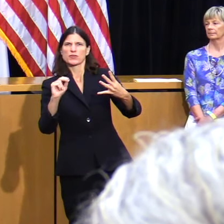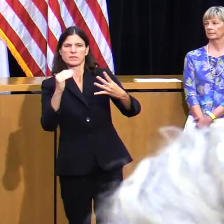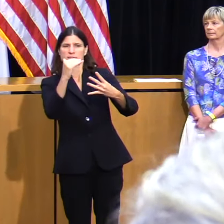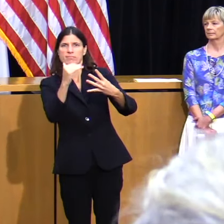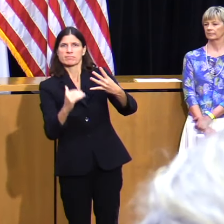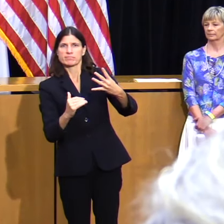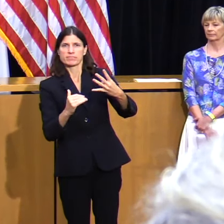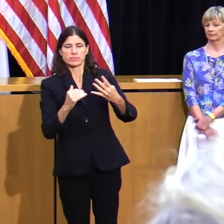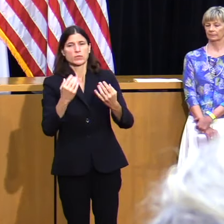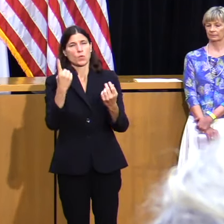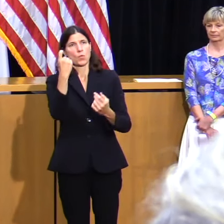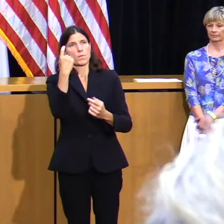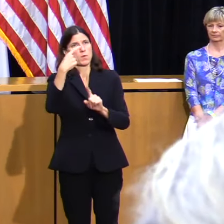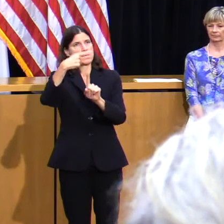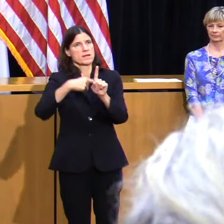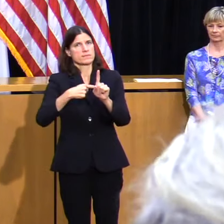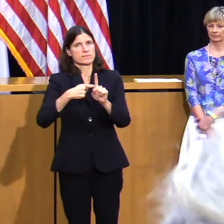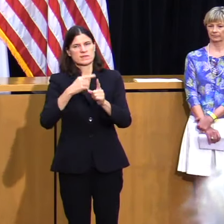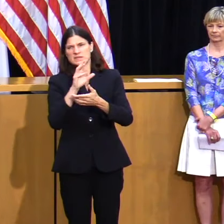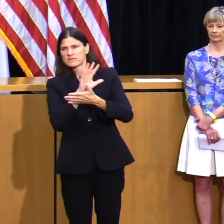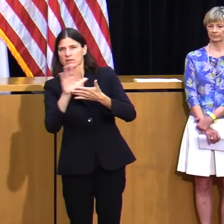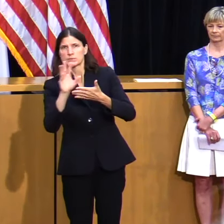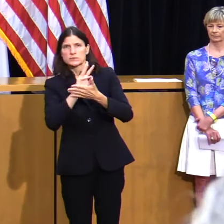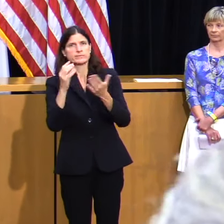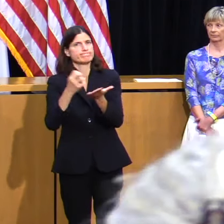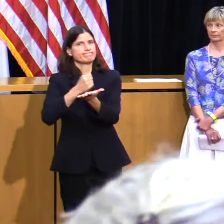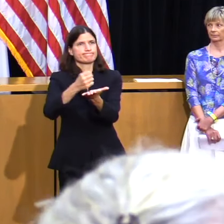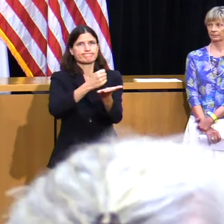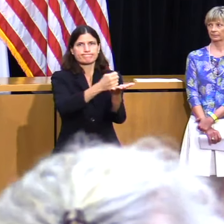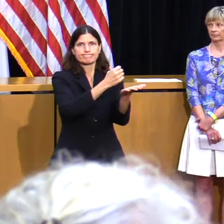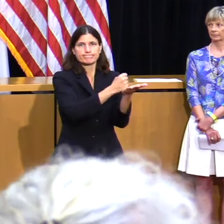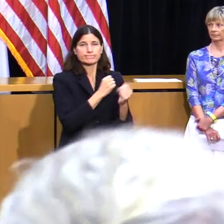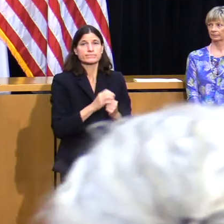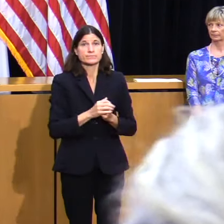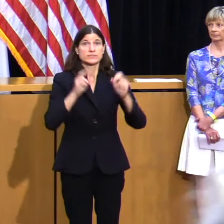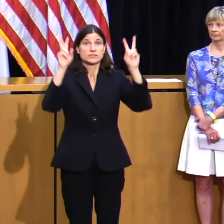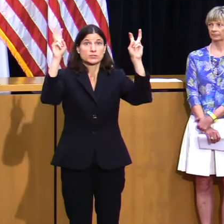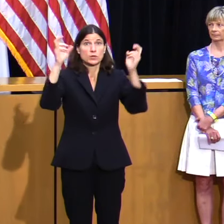of testing sites in communities across Massachusetts. You can visit